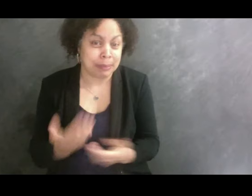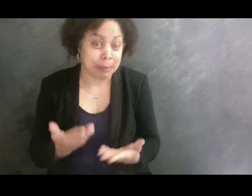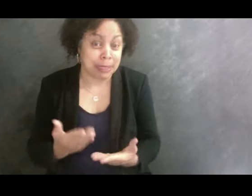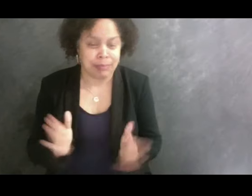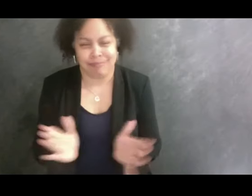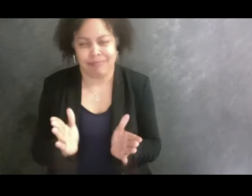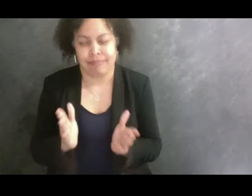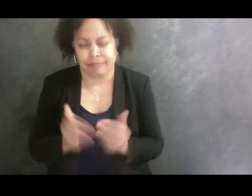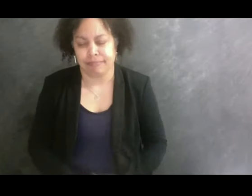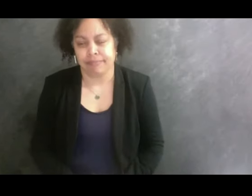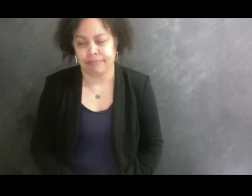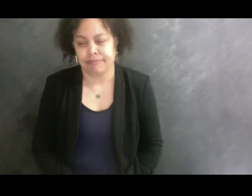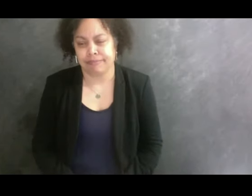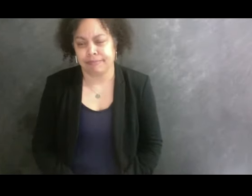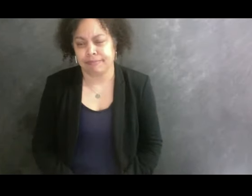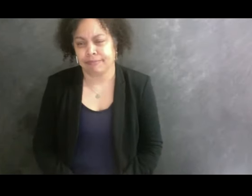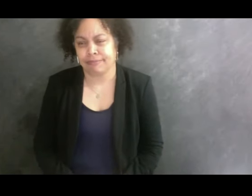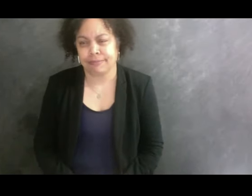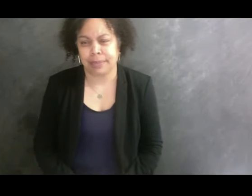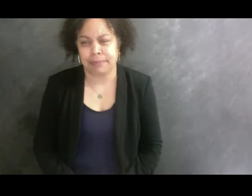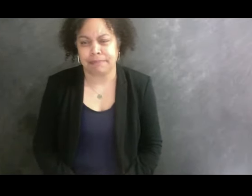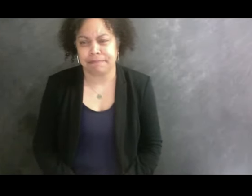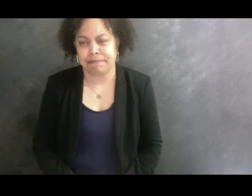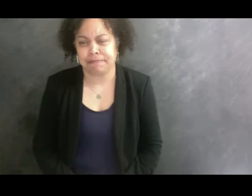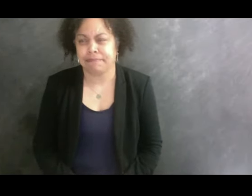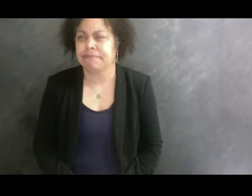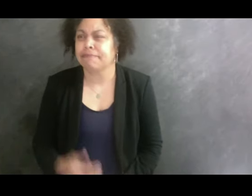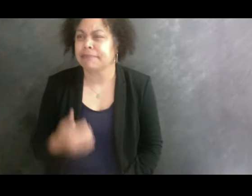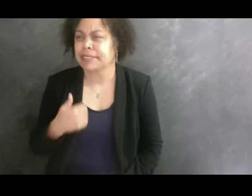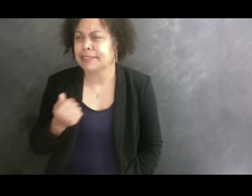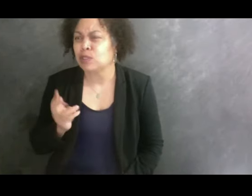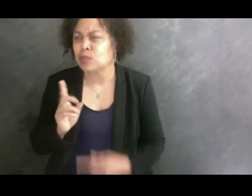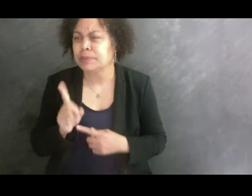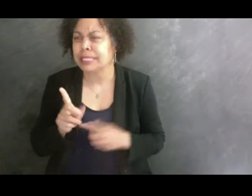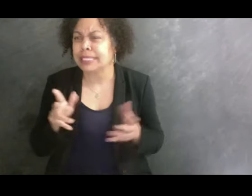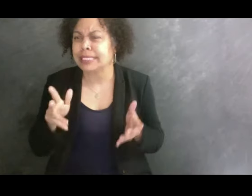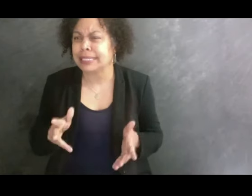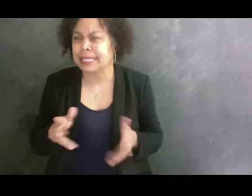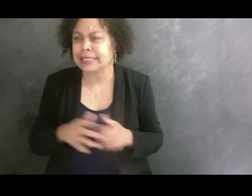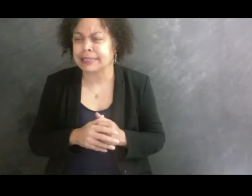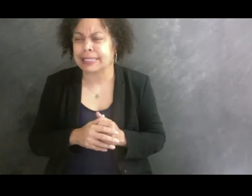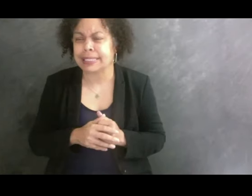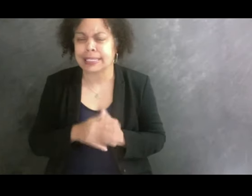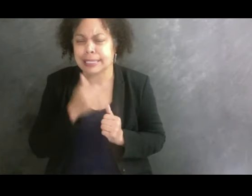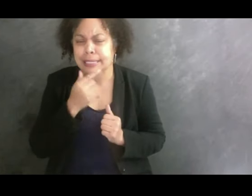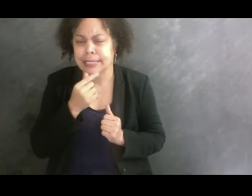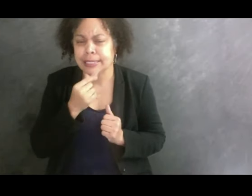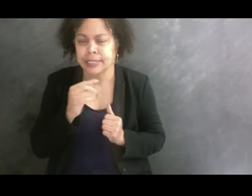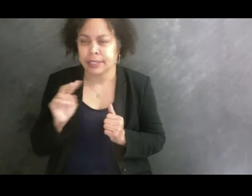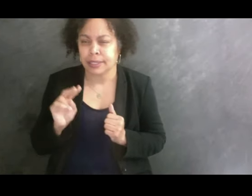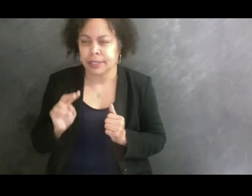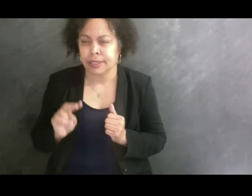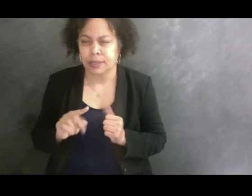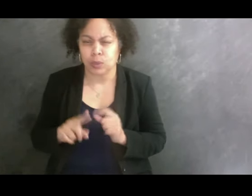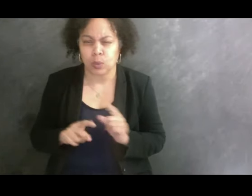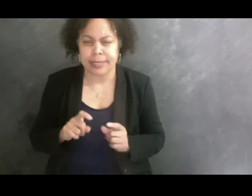Right. Let's see. We only have a couple more minutes. I'm going to try really hard to find questions that